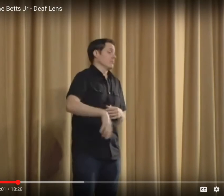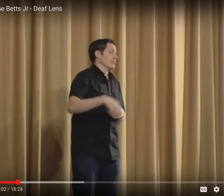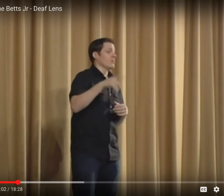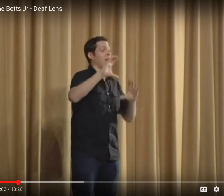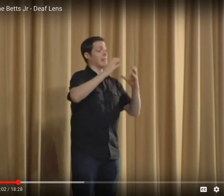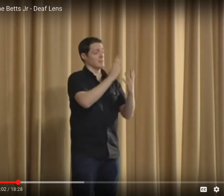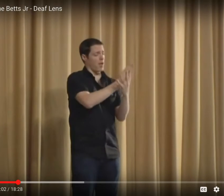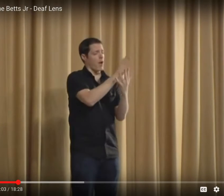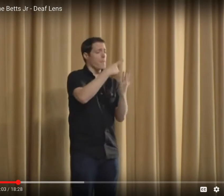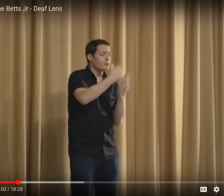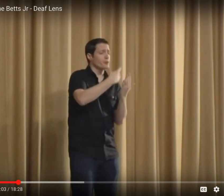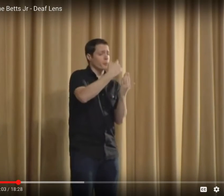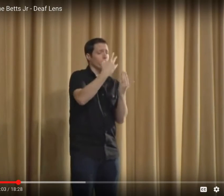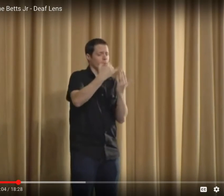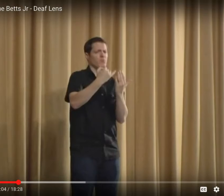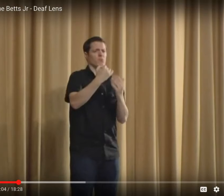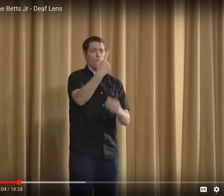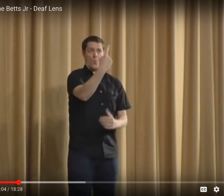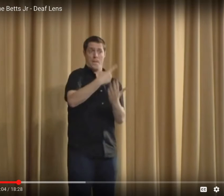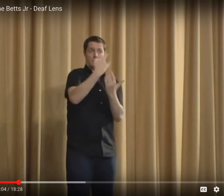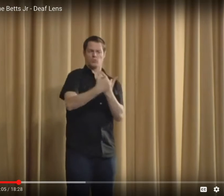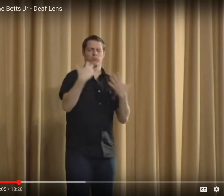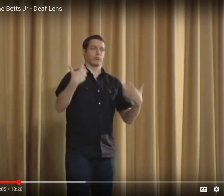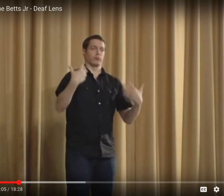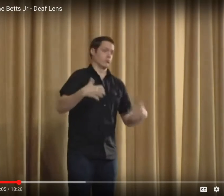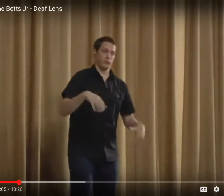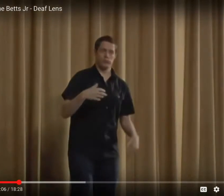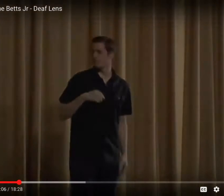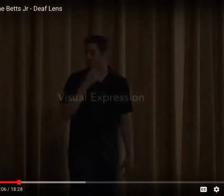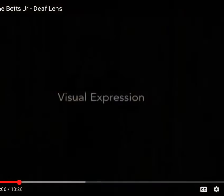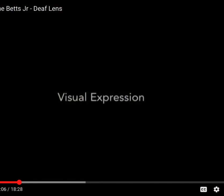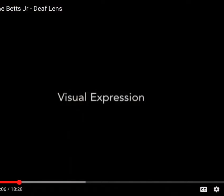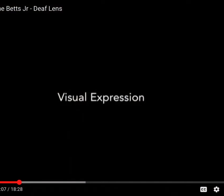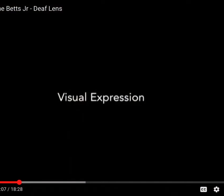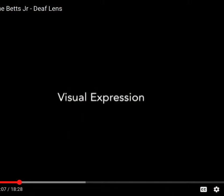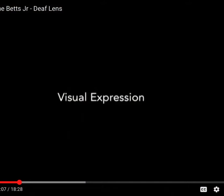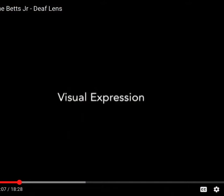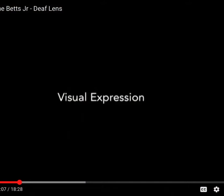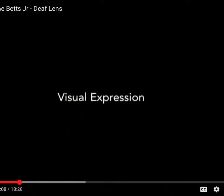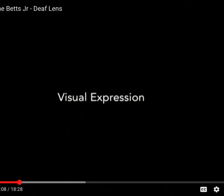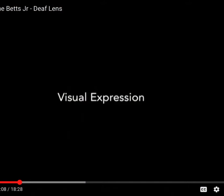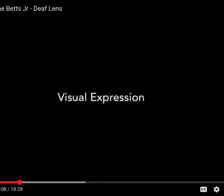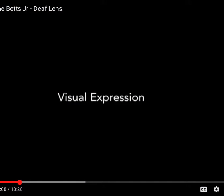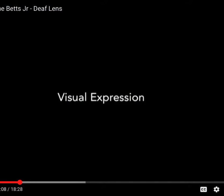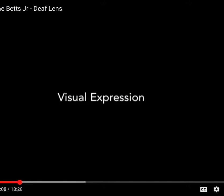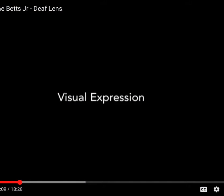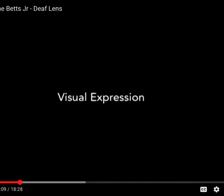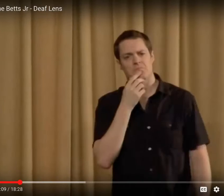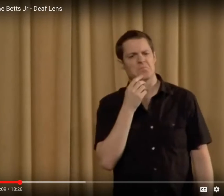He was a hearing teacher. He just didn't sign. But you know, he did video production there, and he didn't even try to sign. He a lot of things that he taught us was